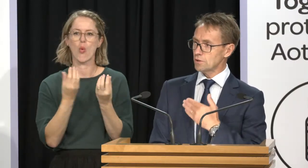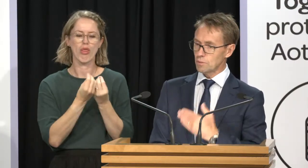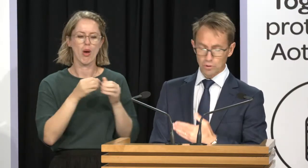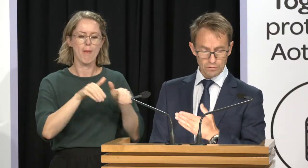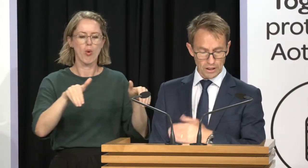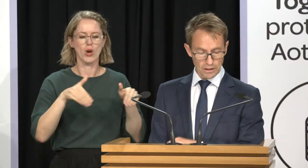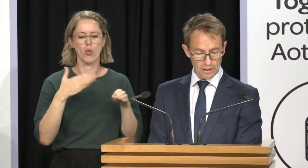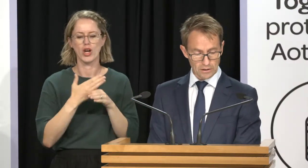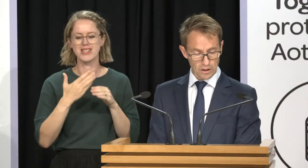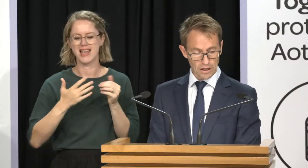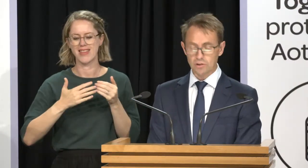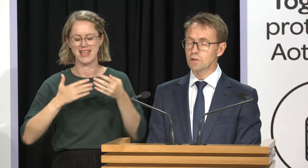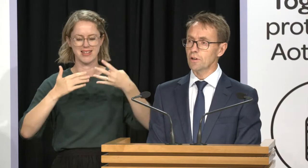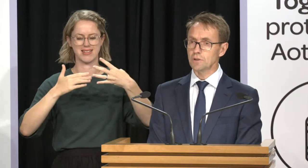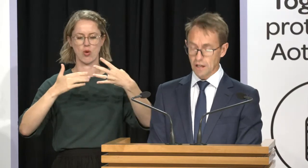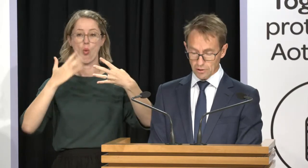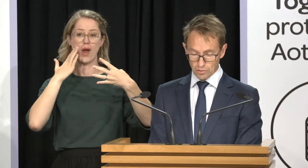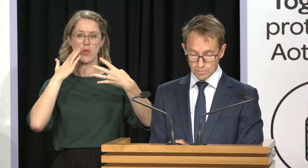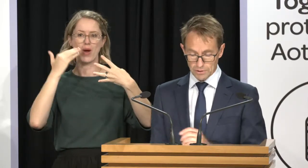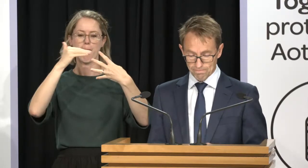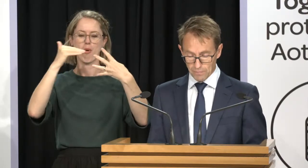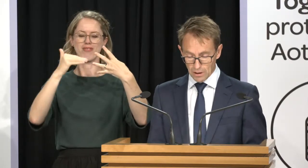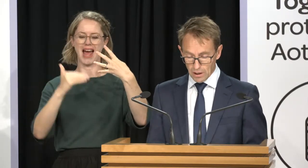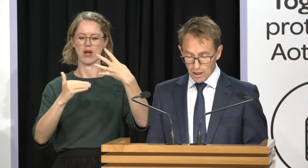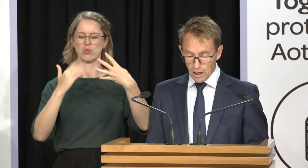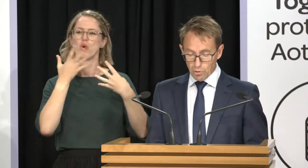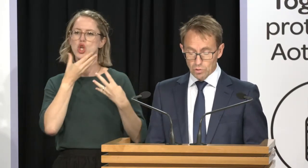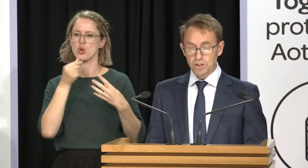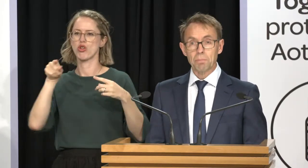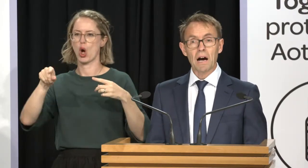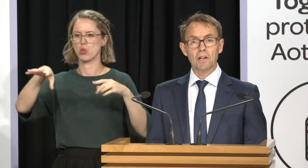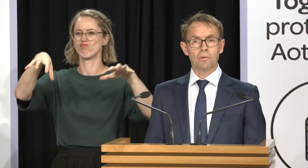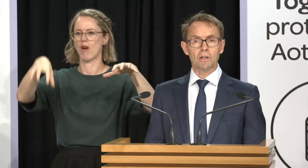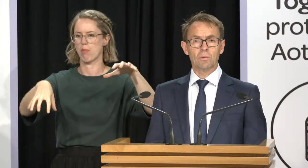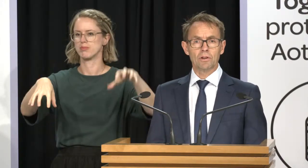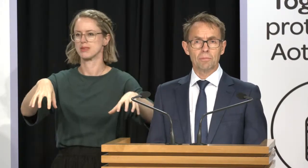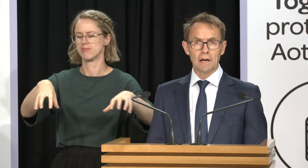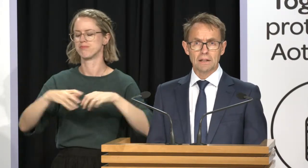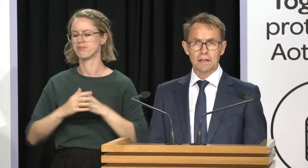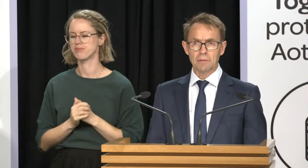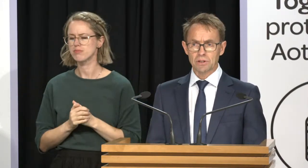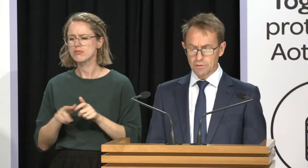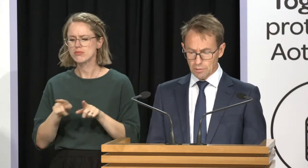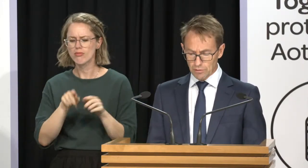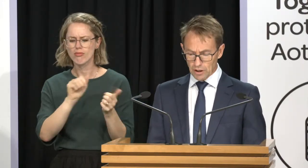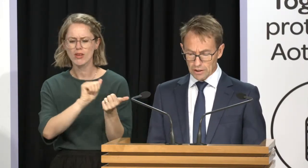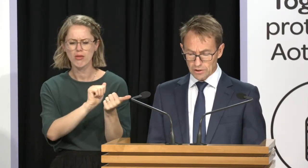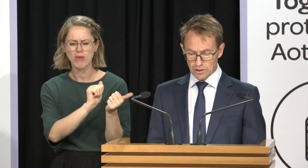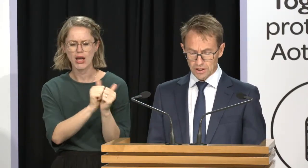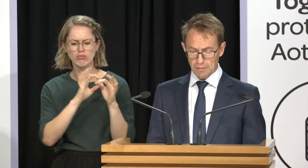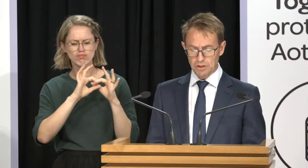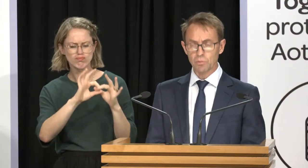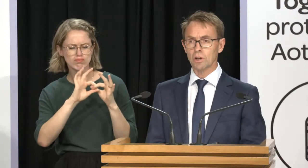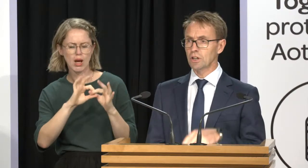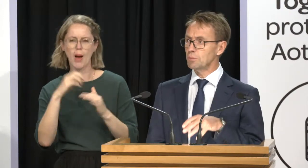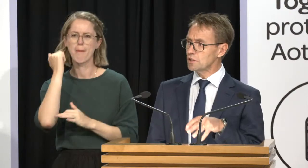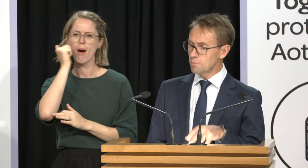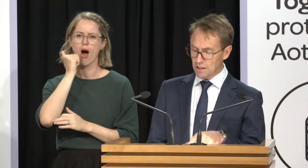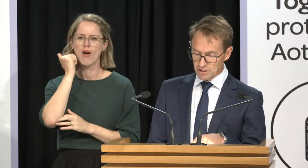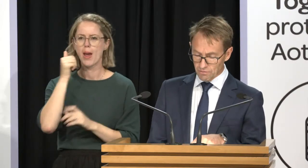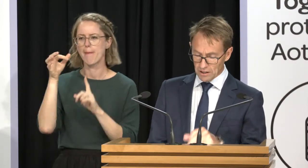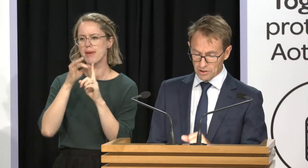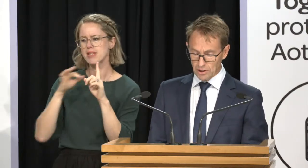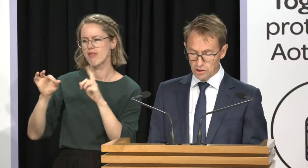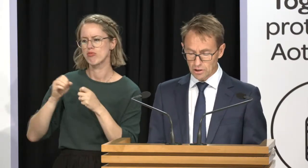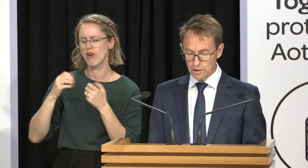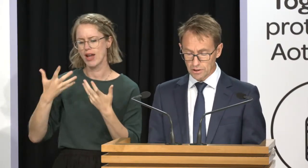used as we move down and out into those other groups. We're also partnering with Māori and Pacific providers to set up smaller